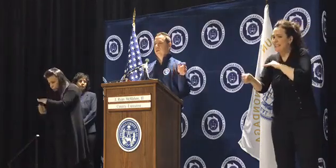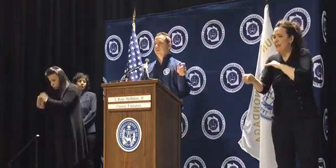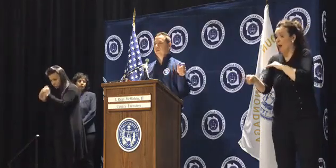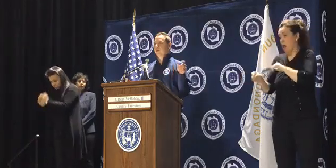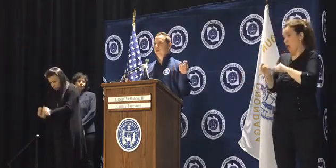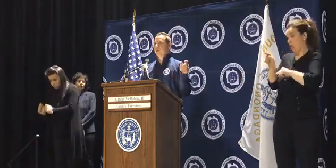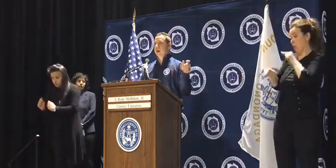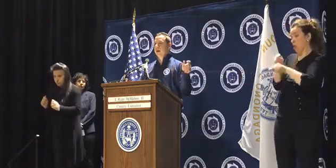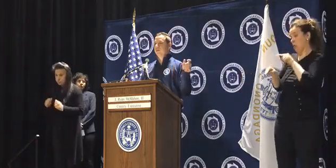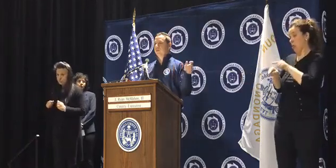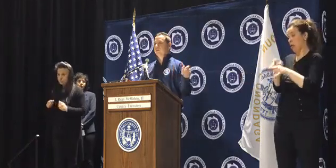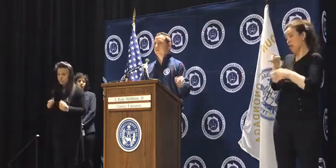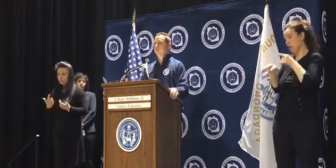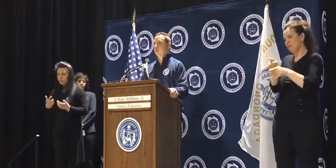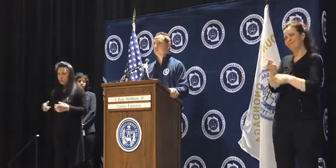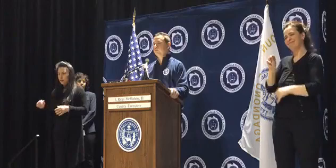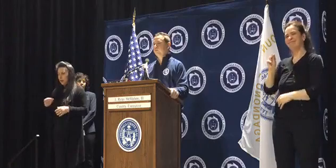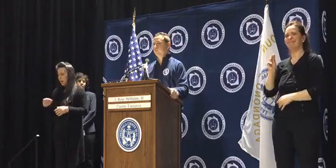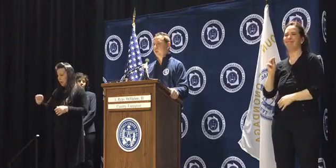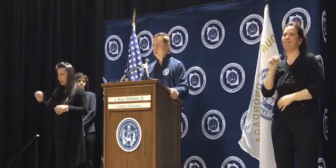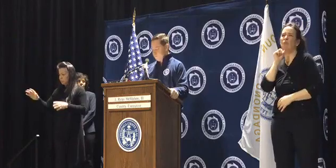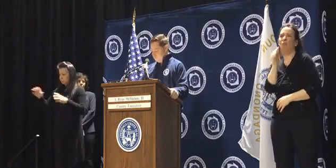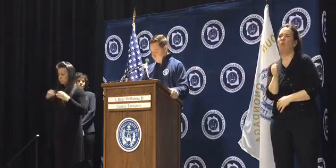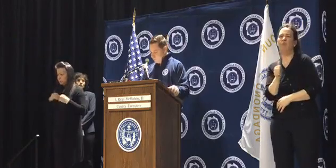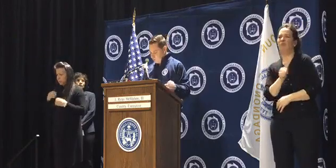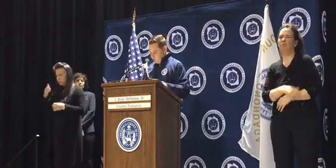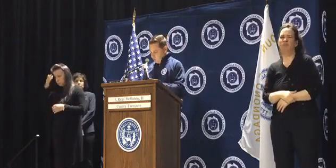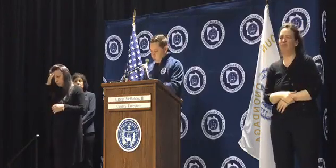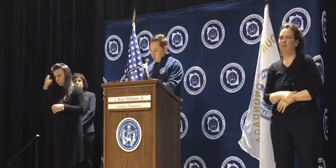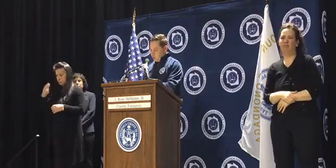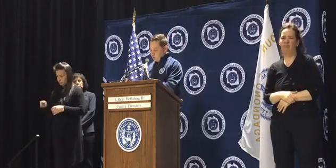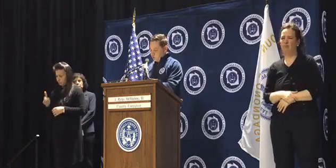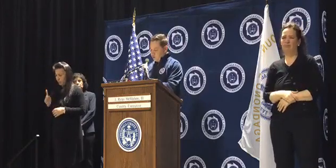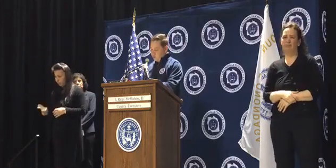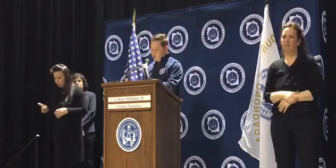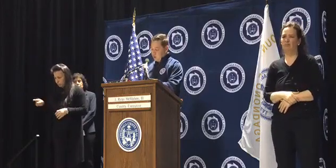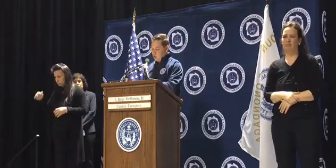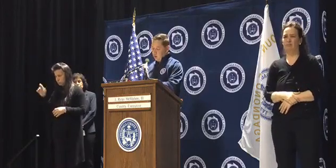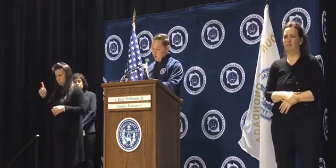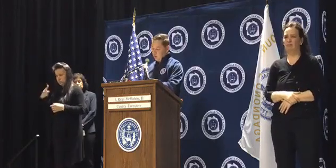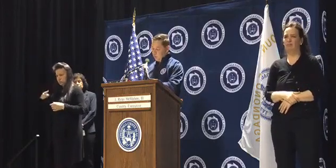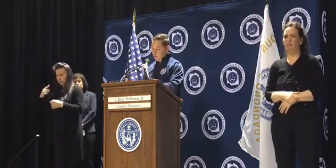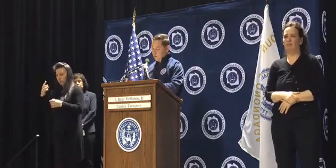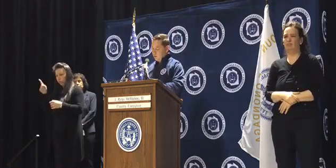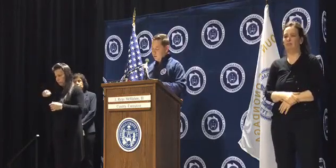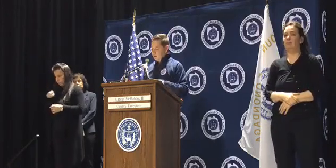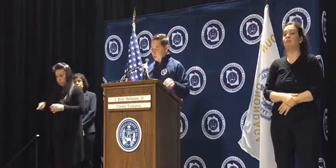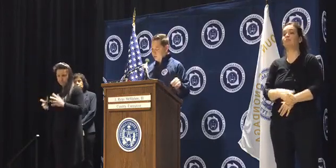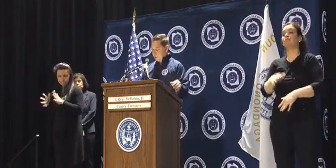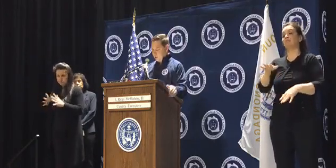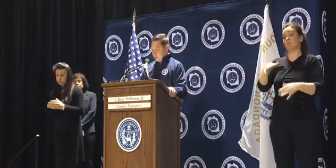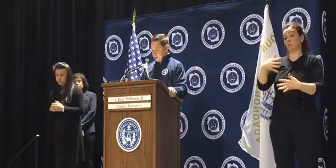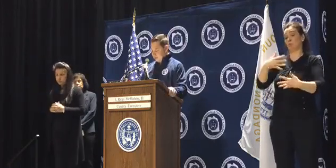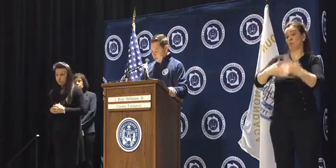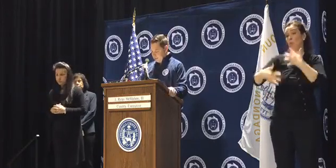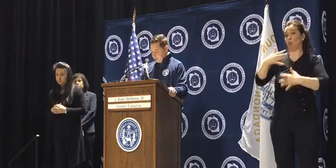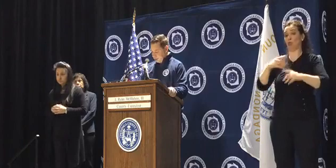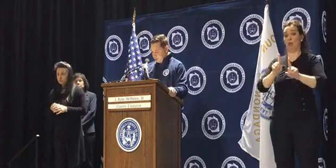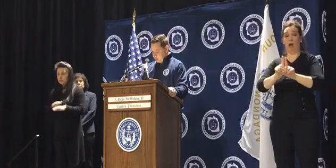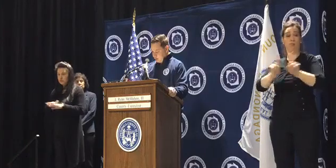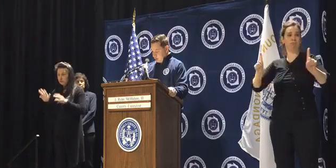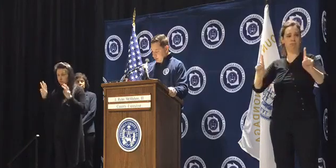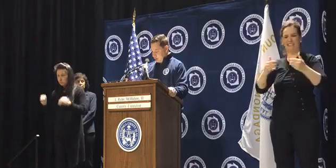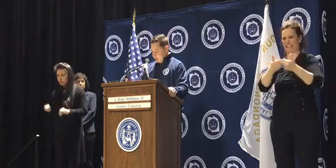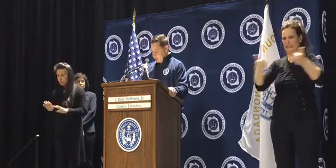with a virus that we don't yet have a vaccine for. Okay? Social distancing in young people. We're going to talk about this today.